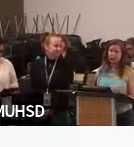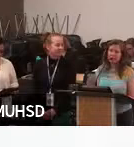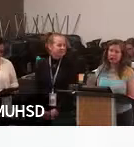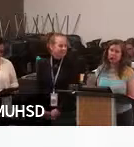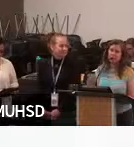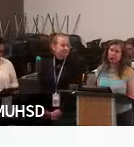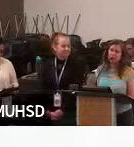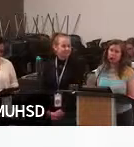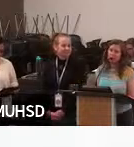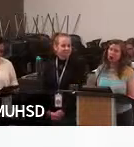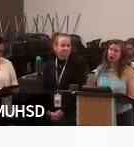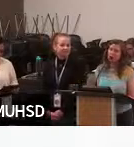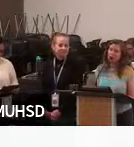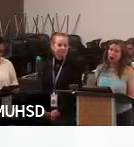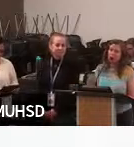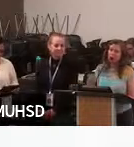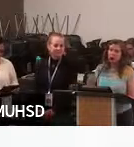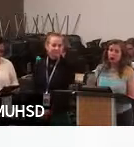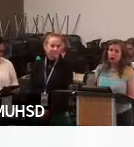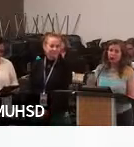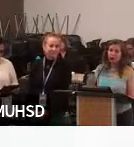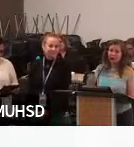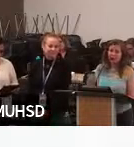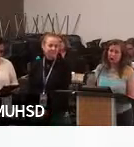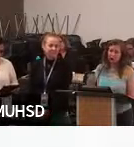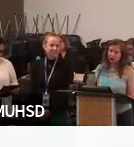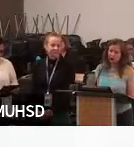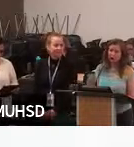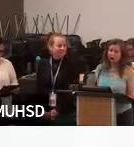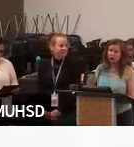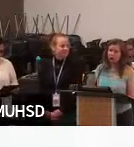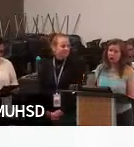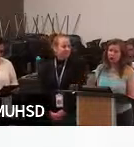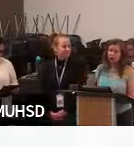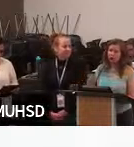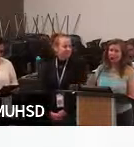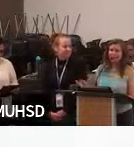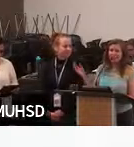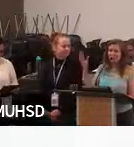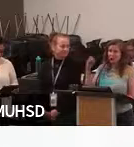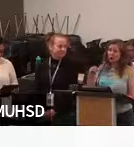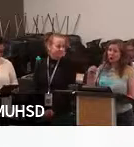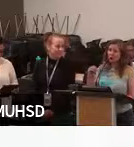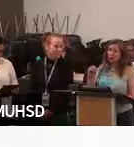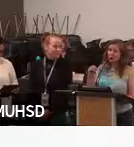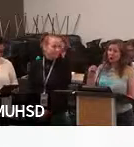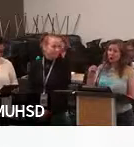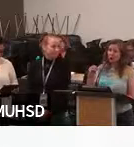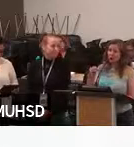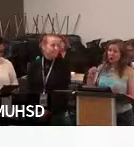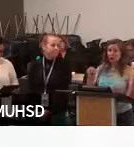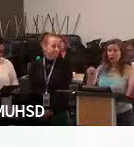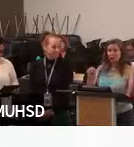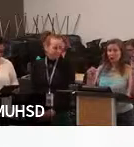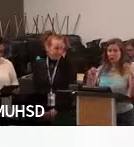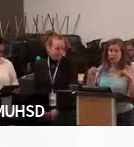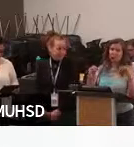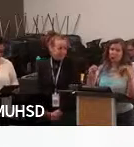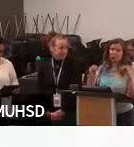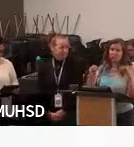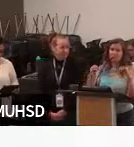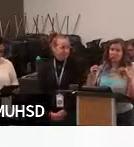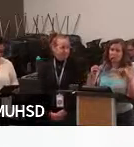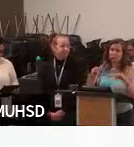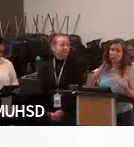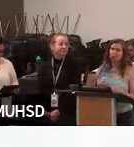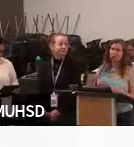techniques that they can use at home. Because what we really realize is that school can only do so much. The